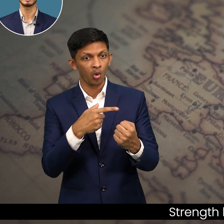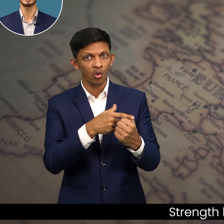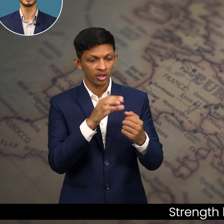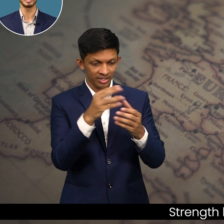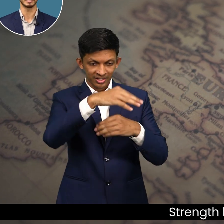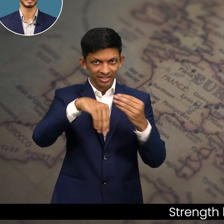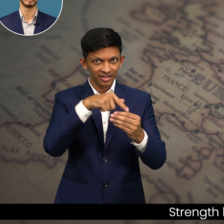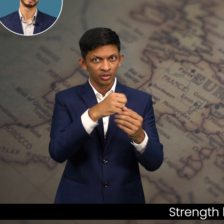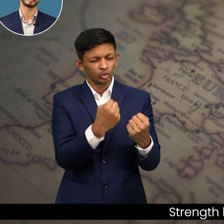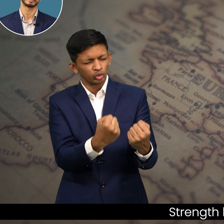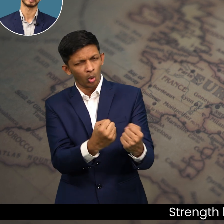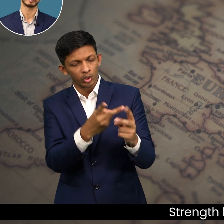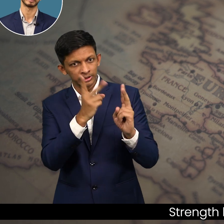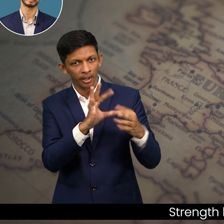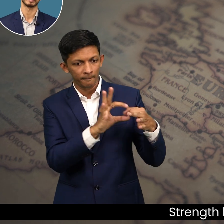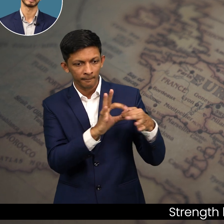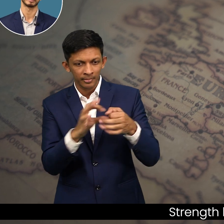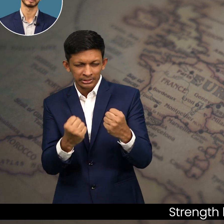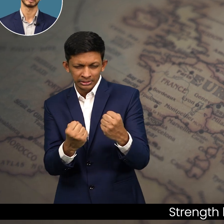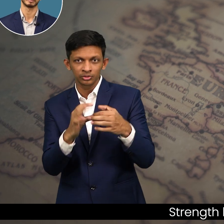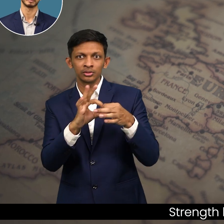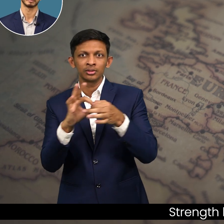Strength lies in unity.